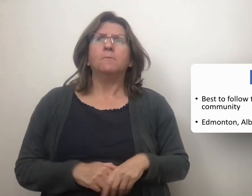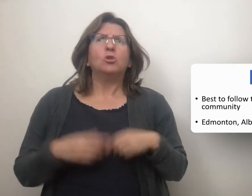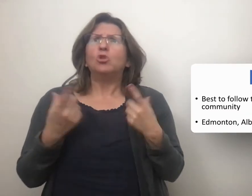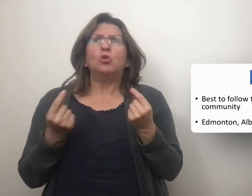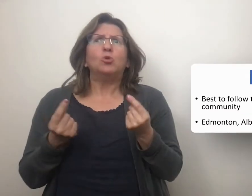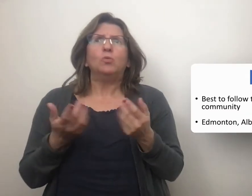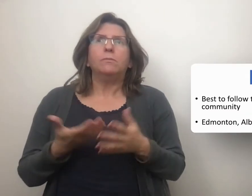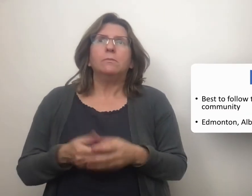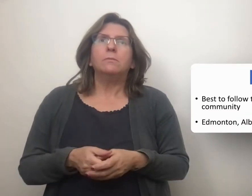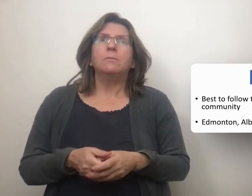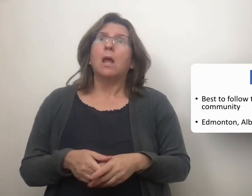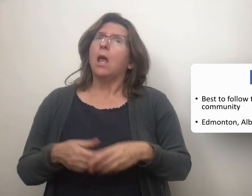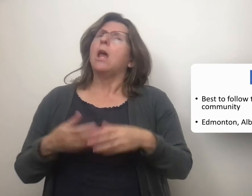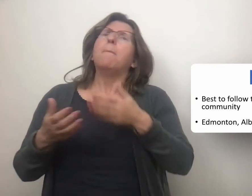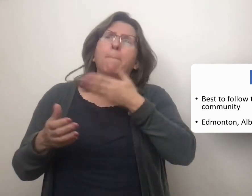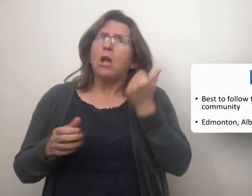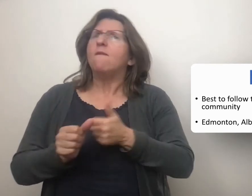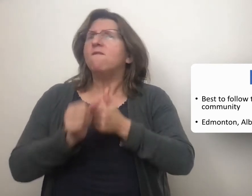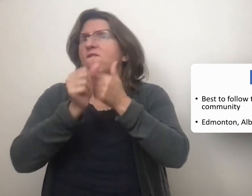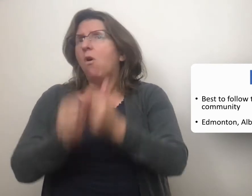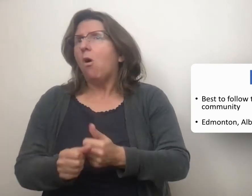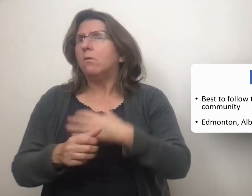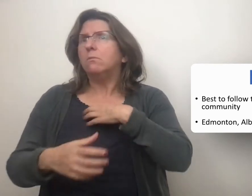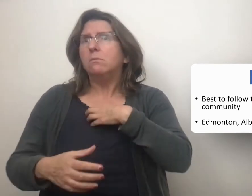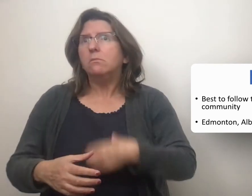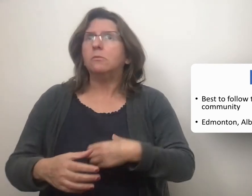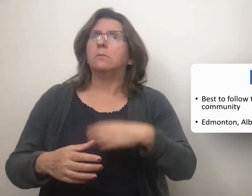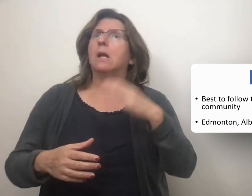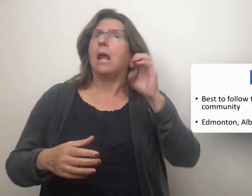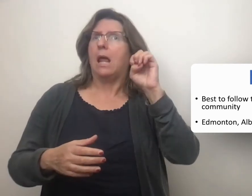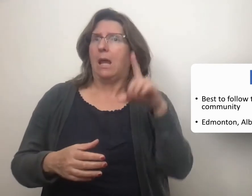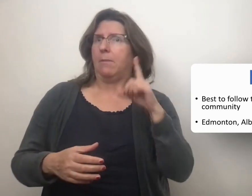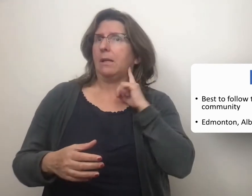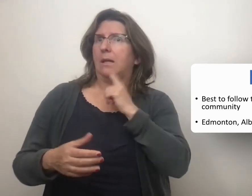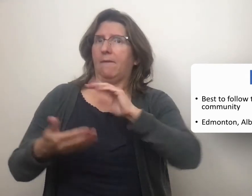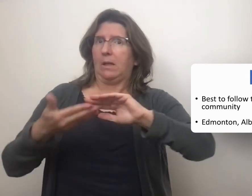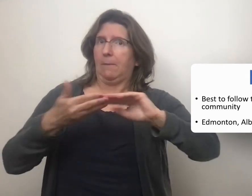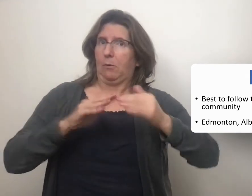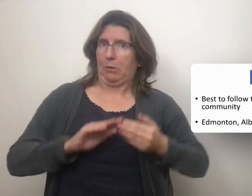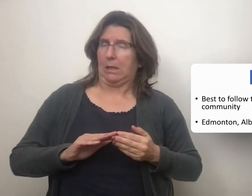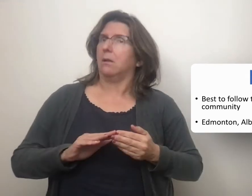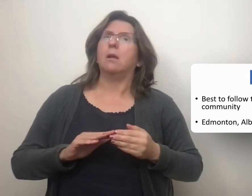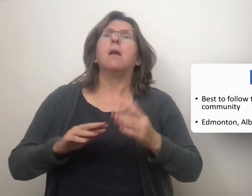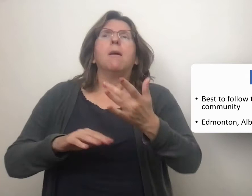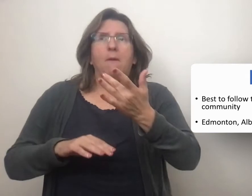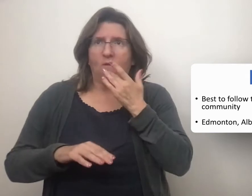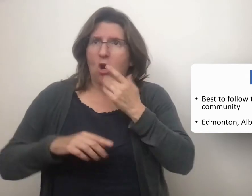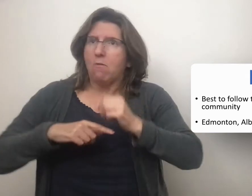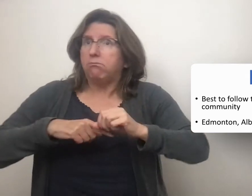Given this current debate, it's best to follow the wishes of the local deaf community, which in Edmonton still identifies as